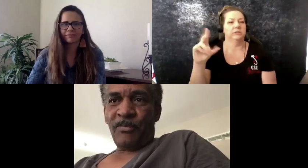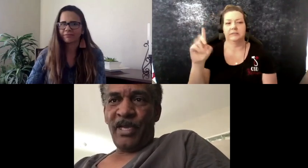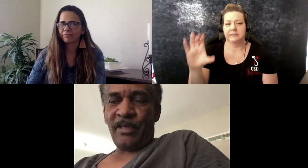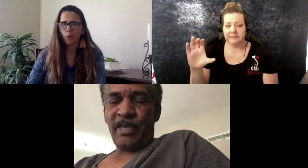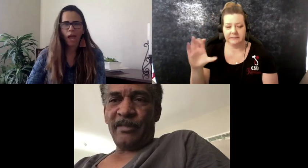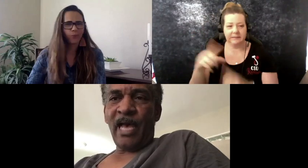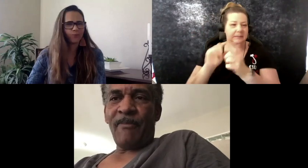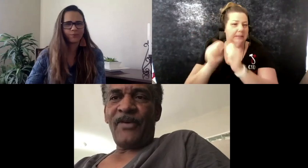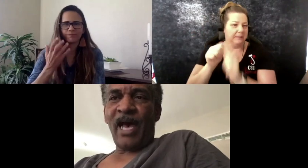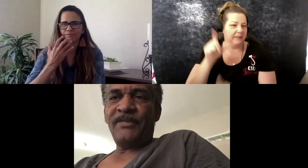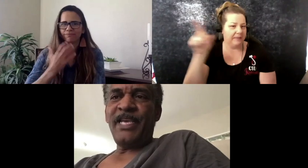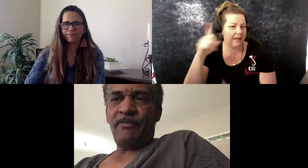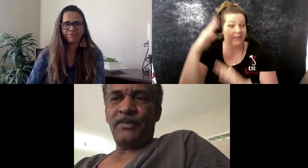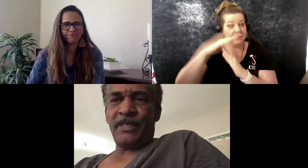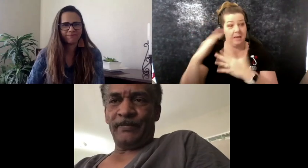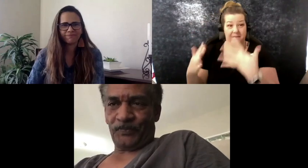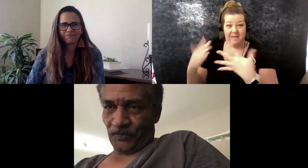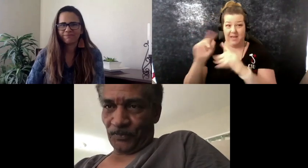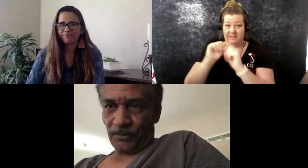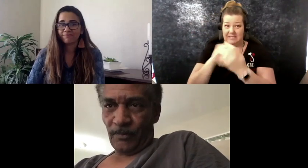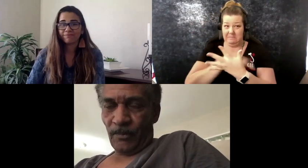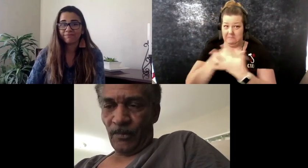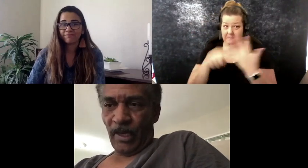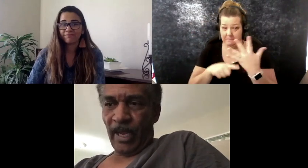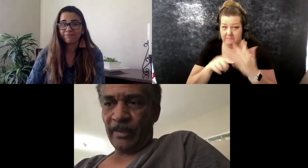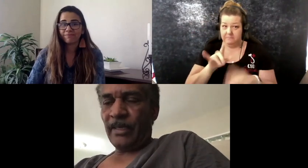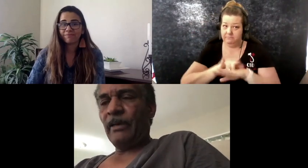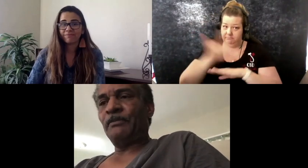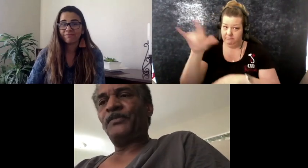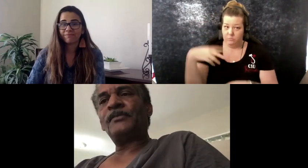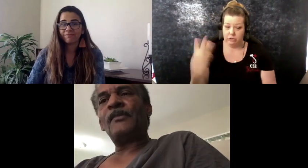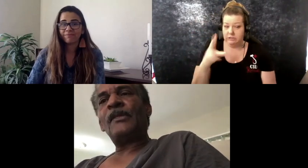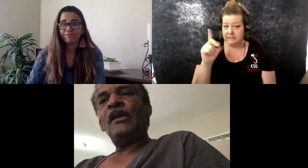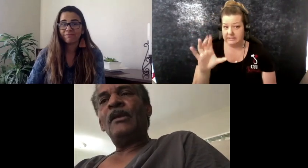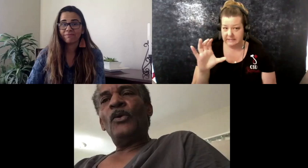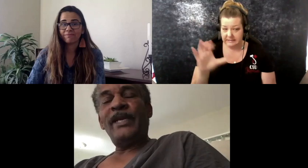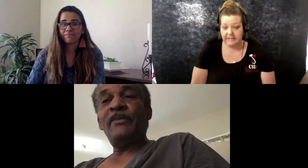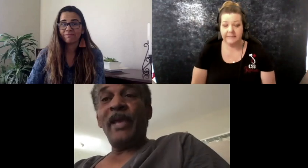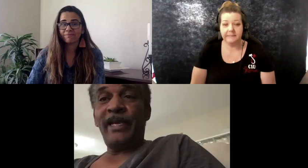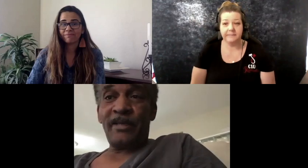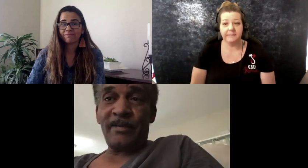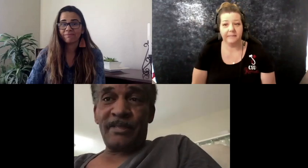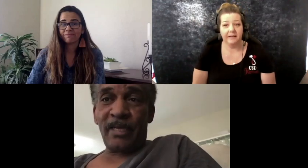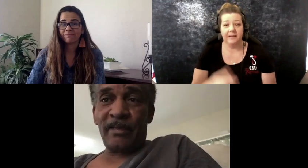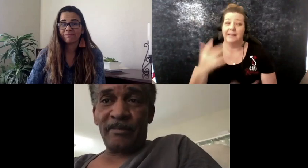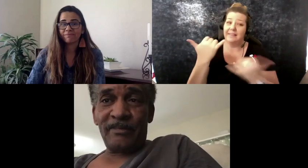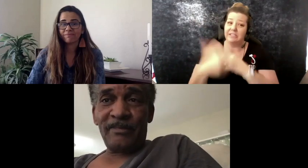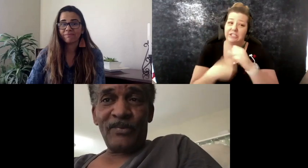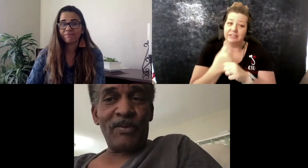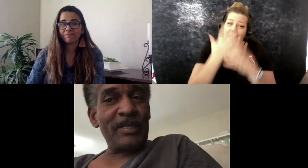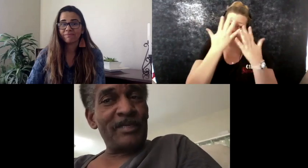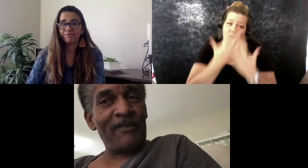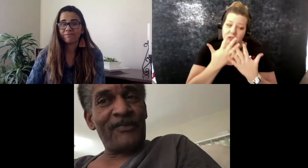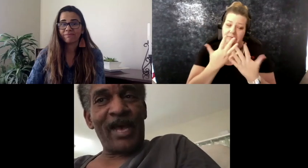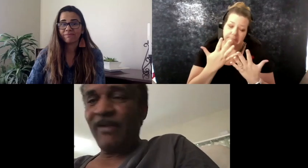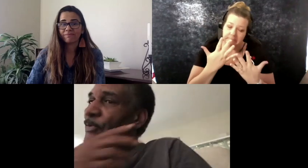to compete, the top 5 teams. And we didn't make it this, we